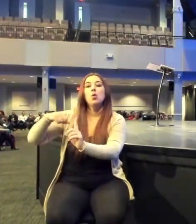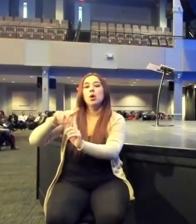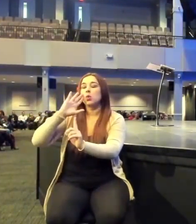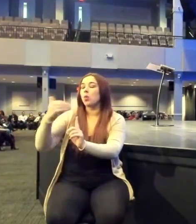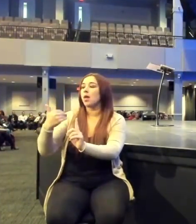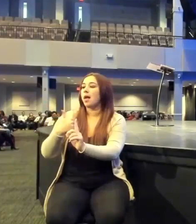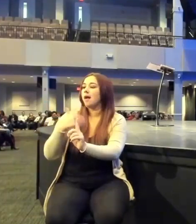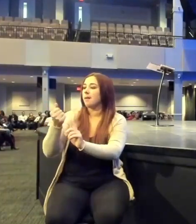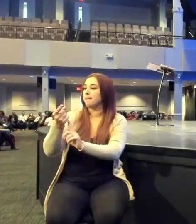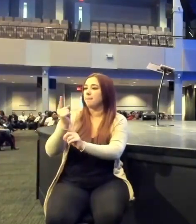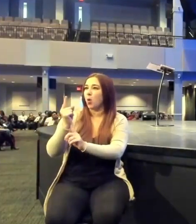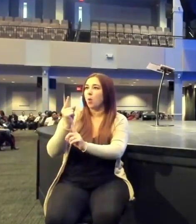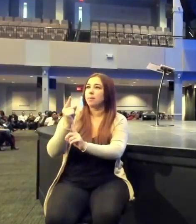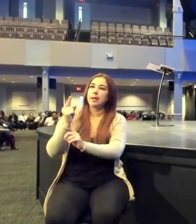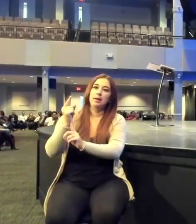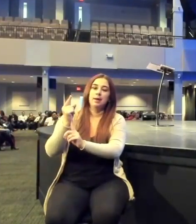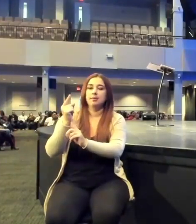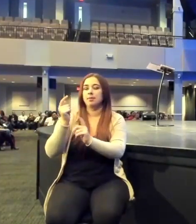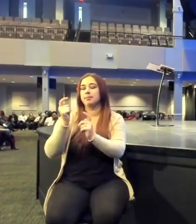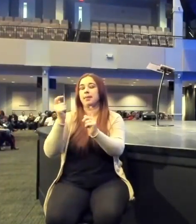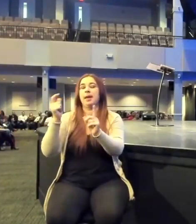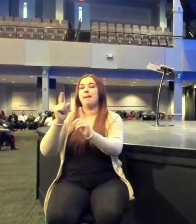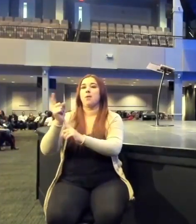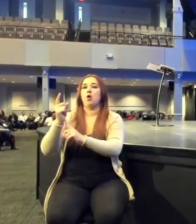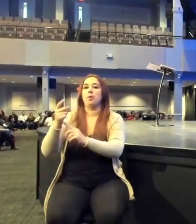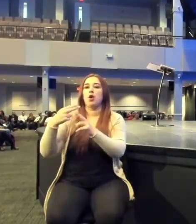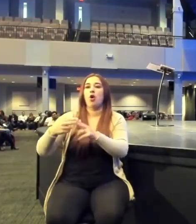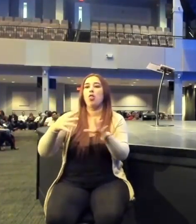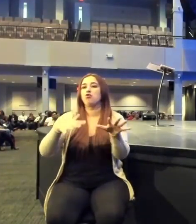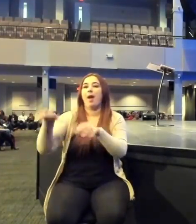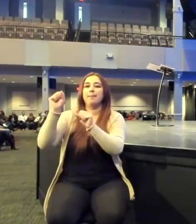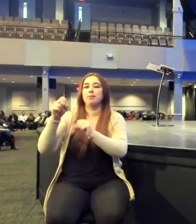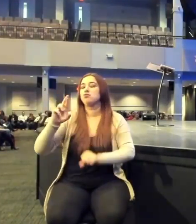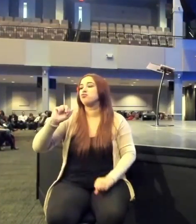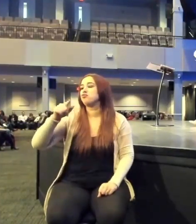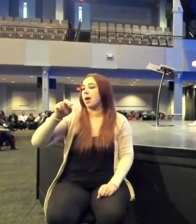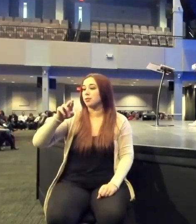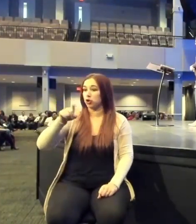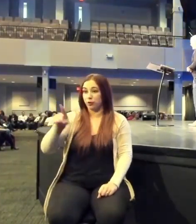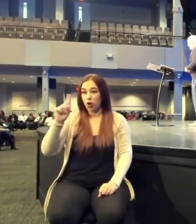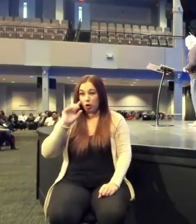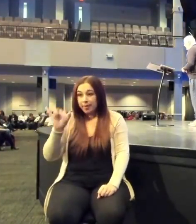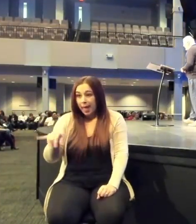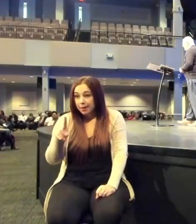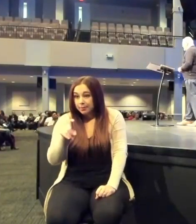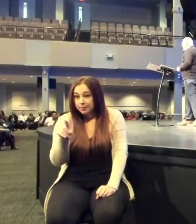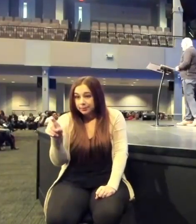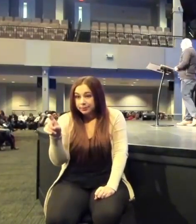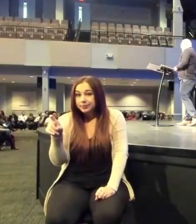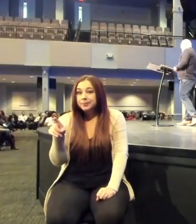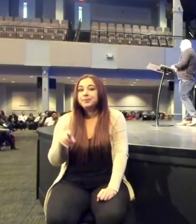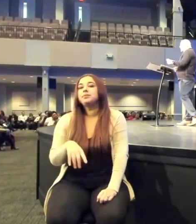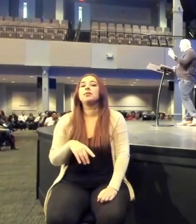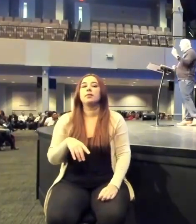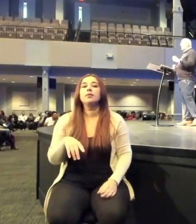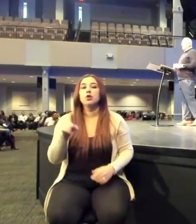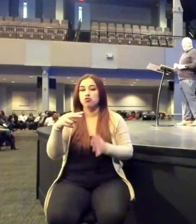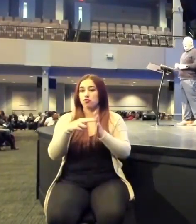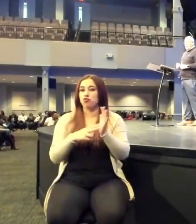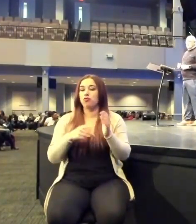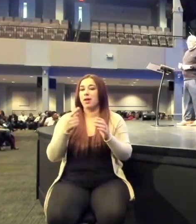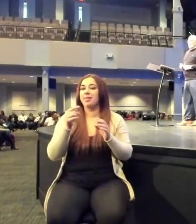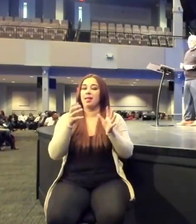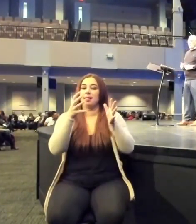this moment, this monumental moment called the rapture. Anyone ever heard of the rapture before? Anyone read the